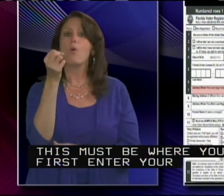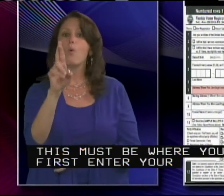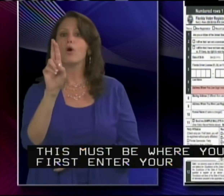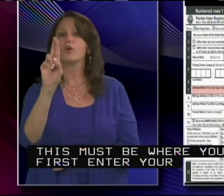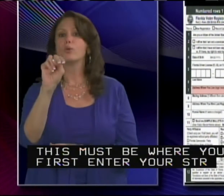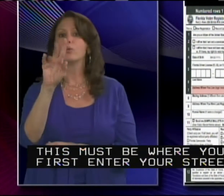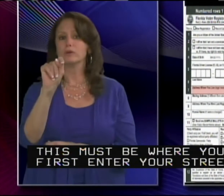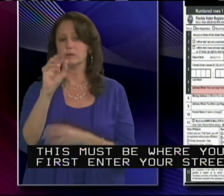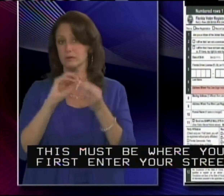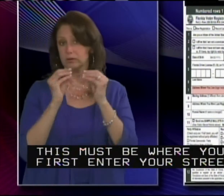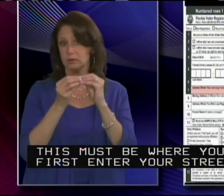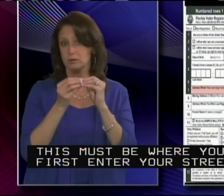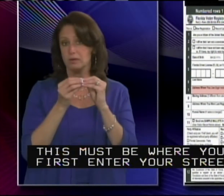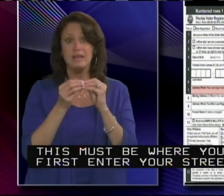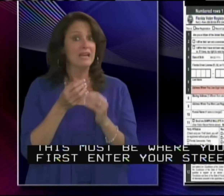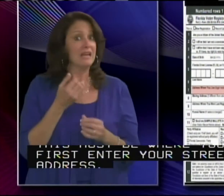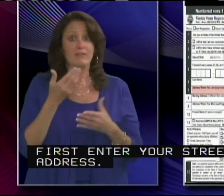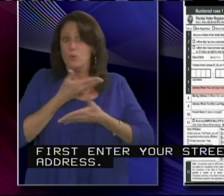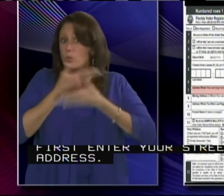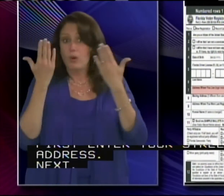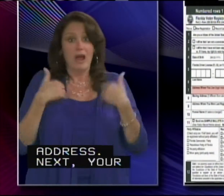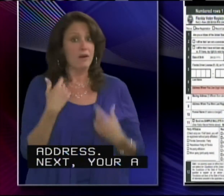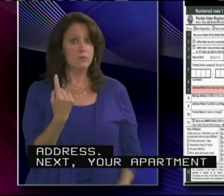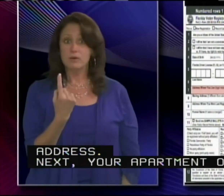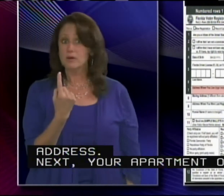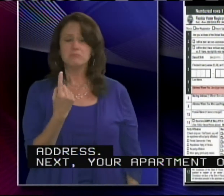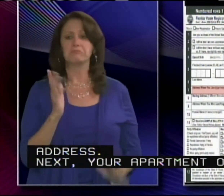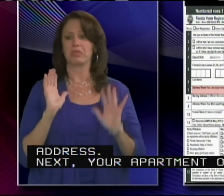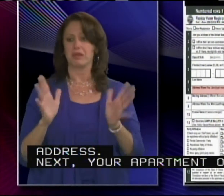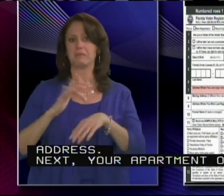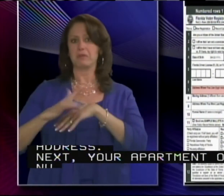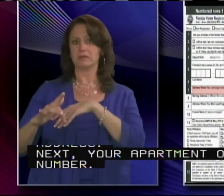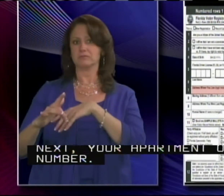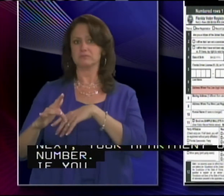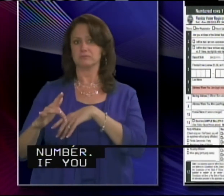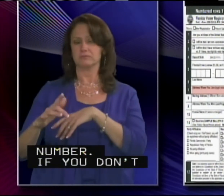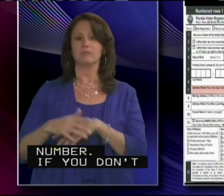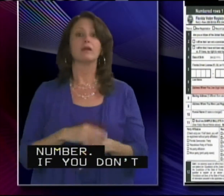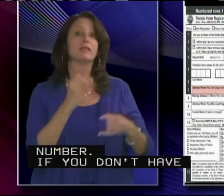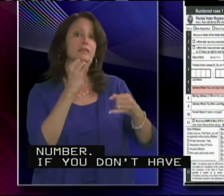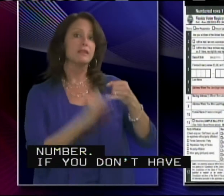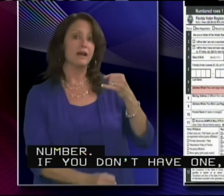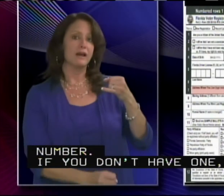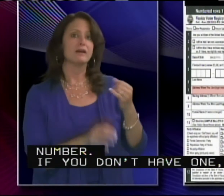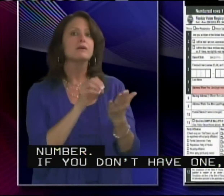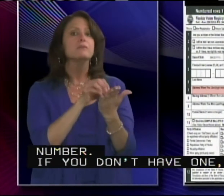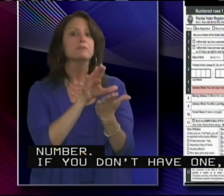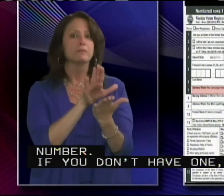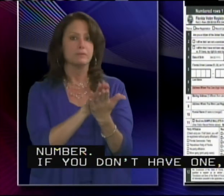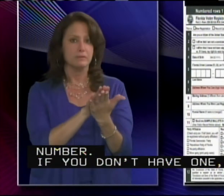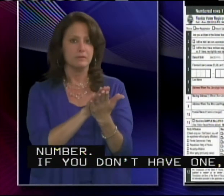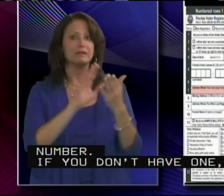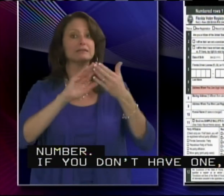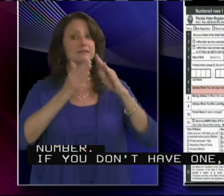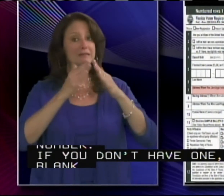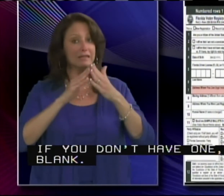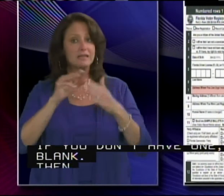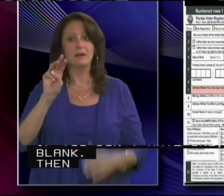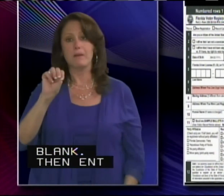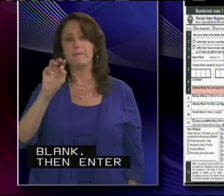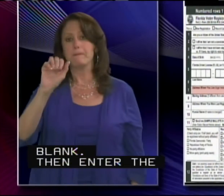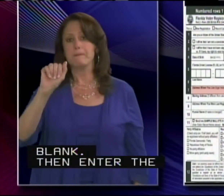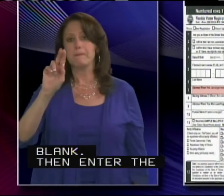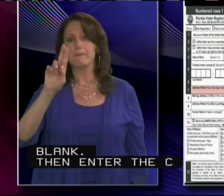or unit number. If you don't have one, leave it blank. Then enter the city, the